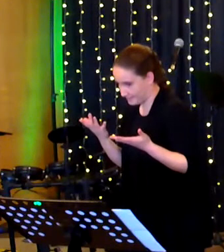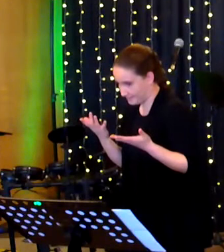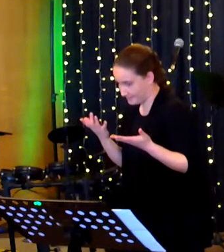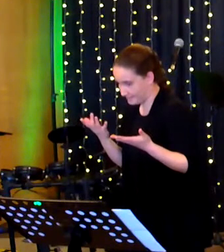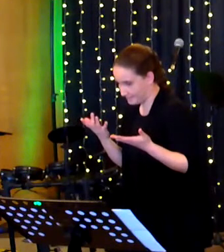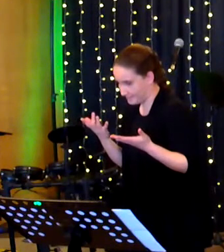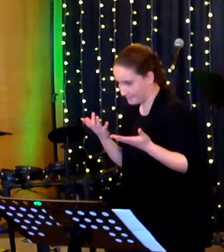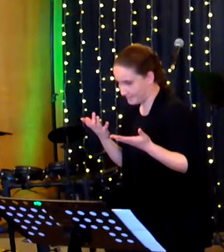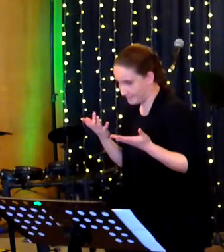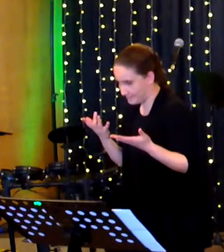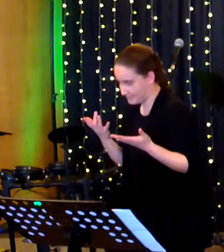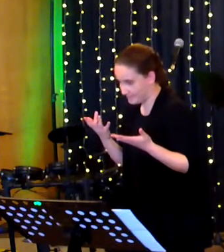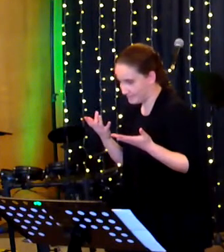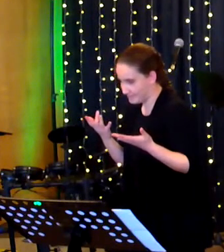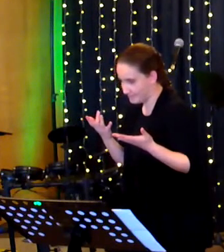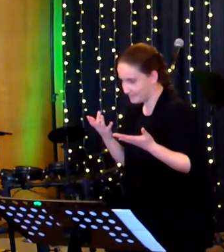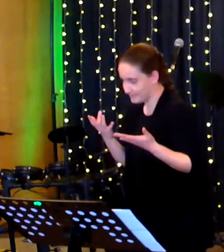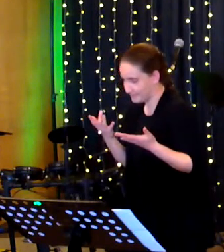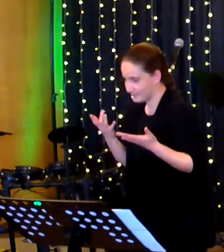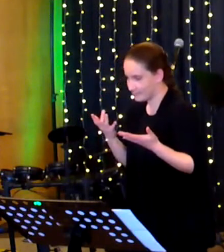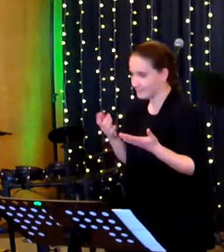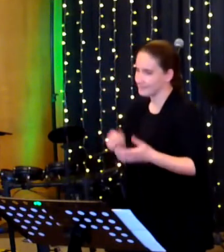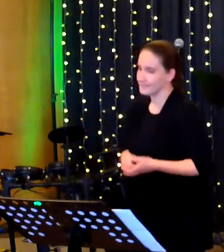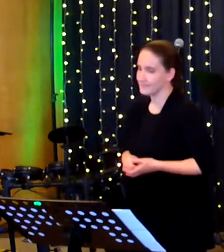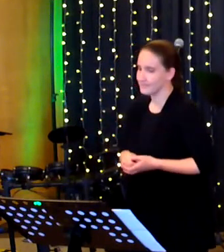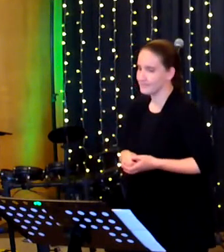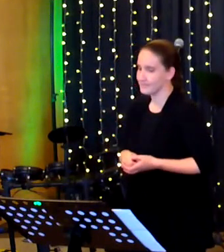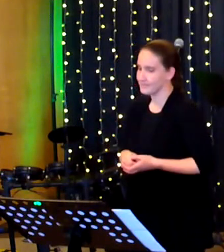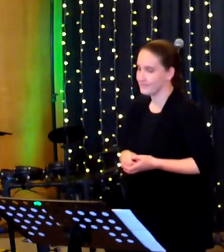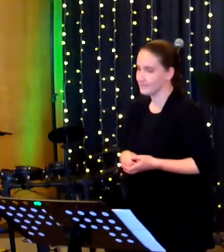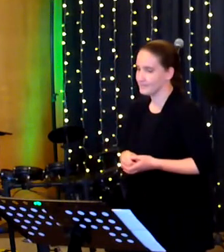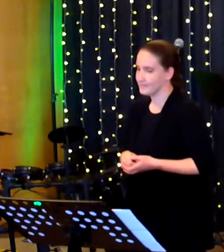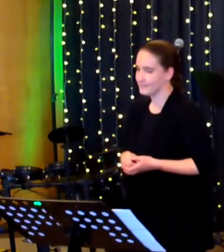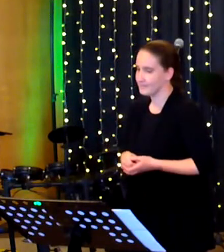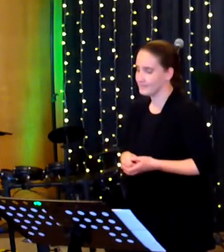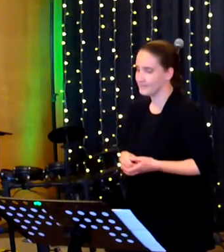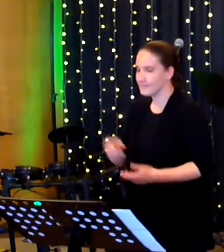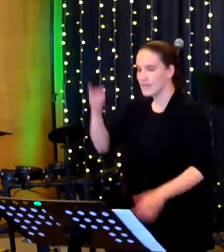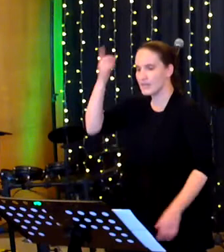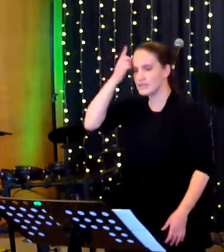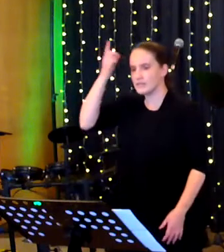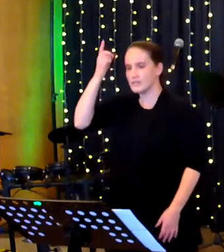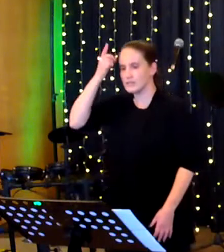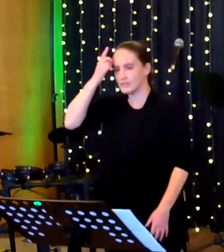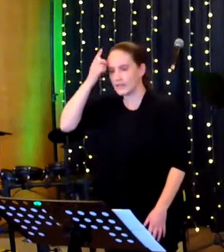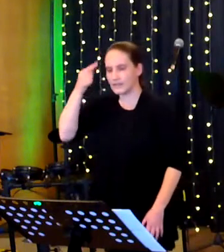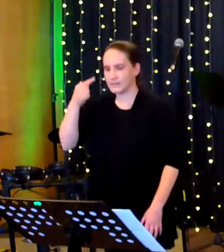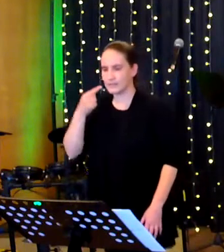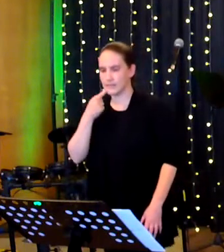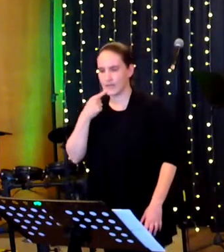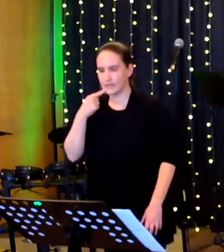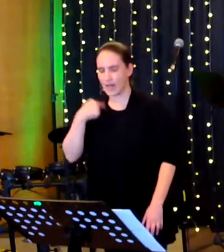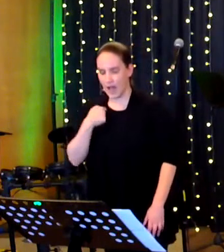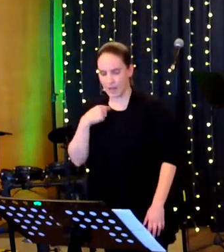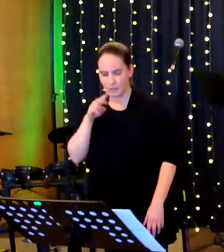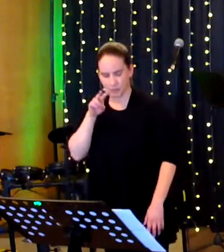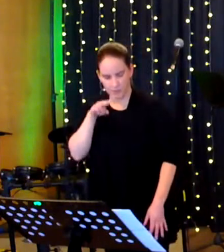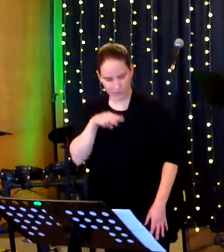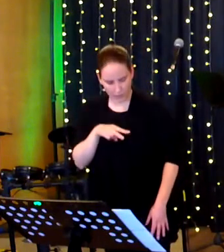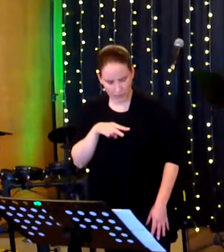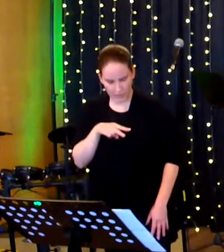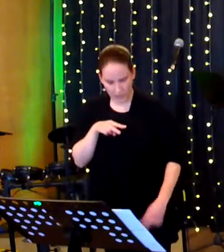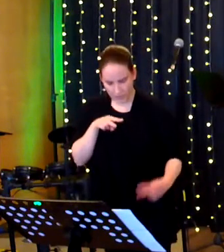vision concerns a time yet to come." And then Daniel says, "While he was speaking to me, I looked down at the